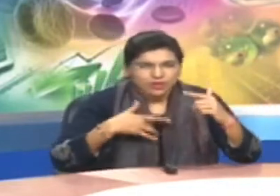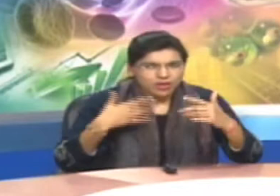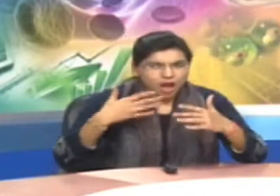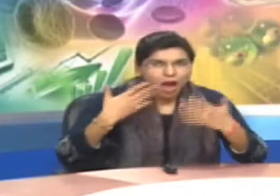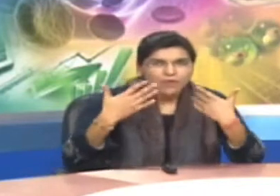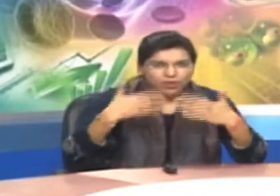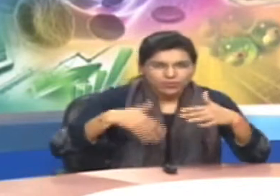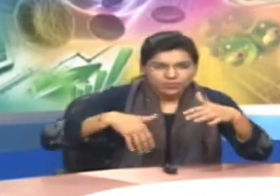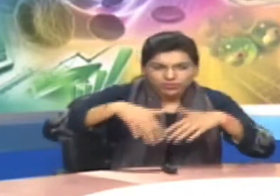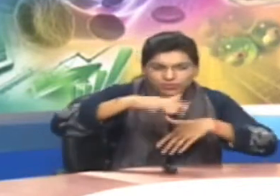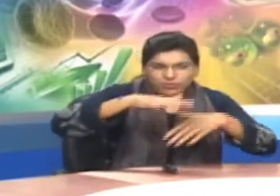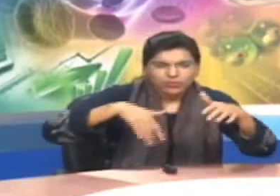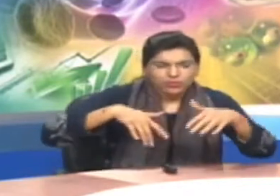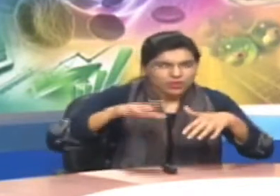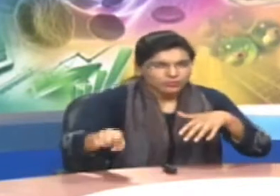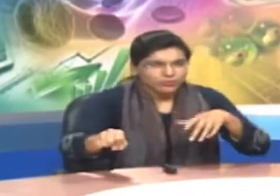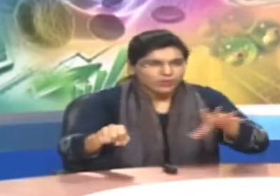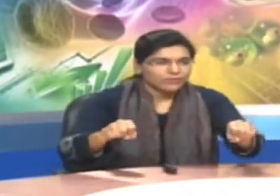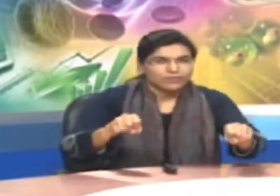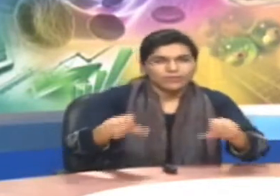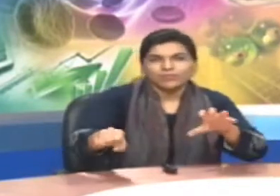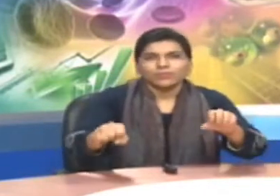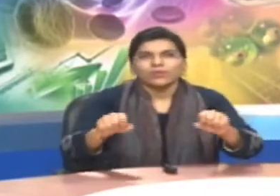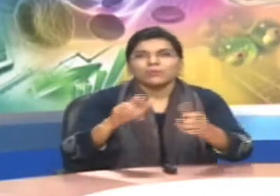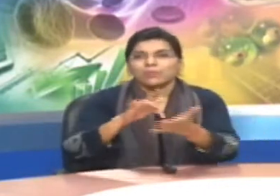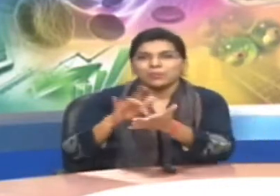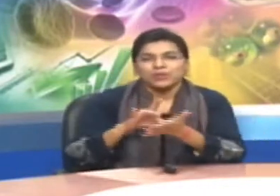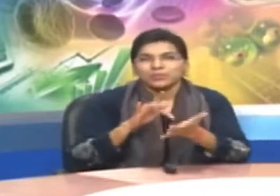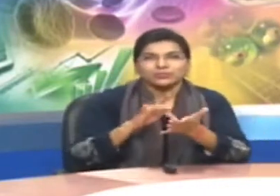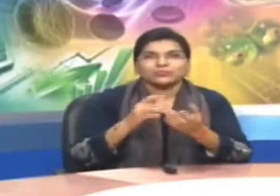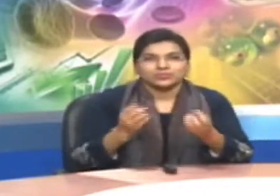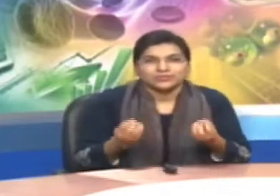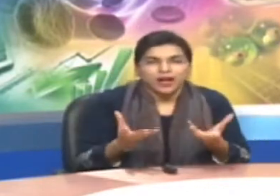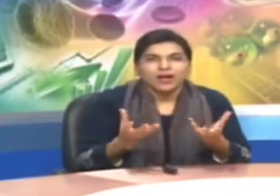The air crans helped me to spot it.